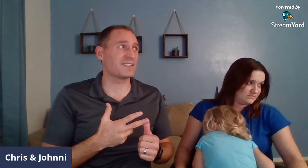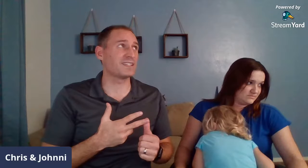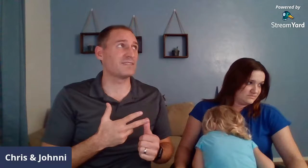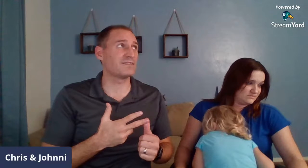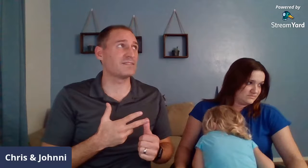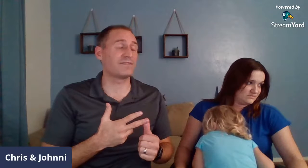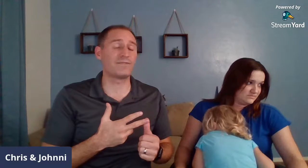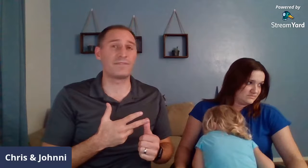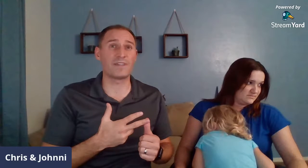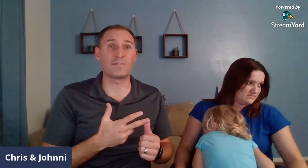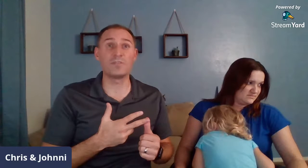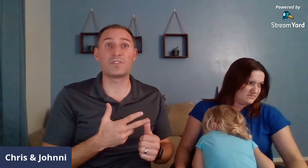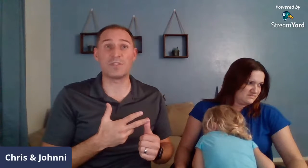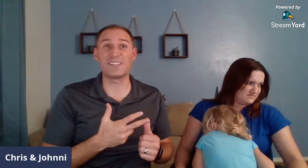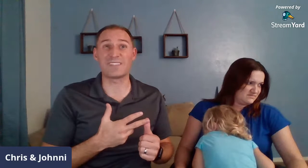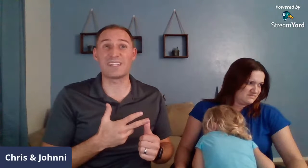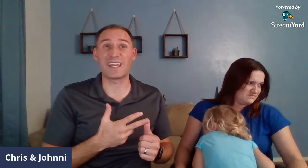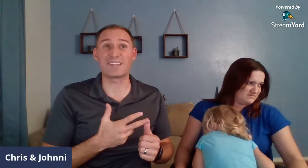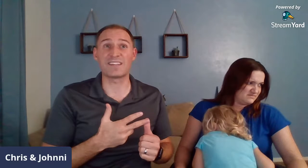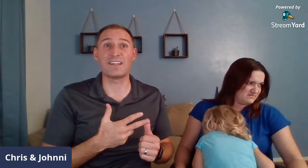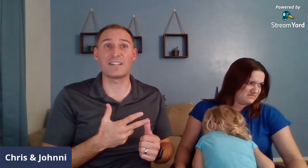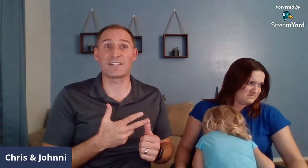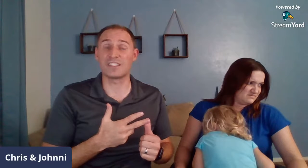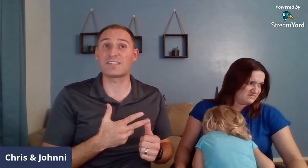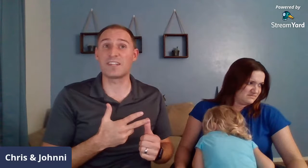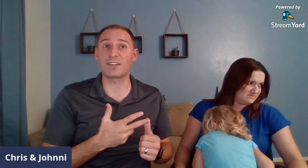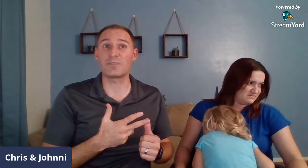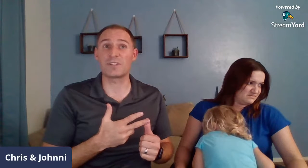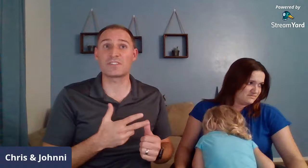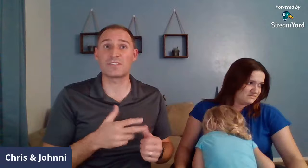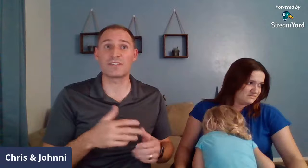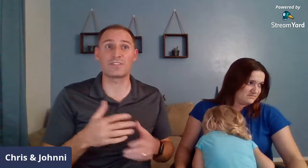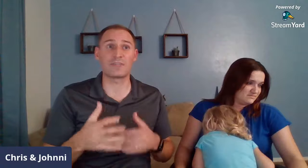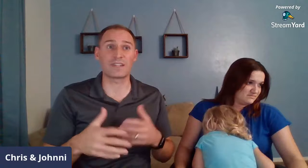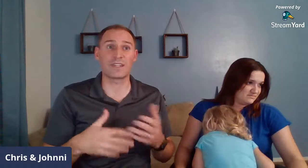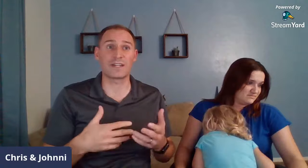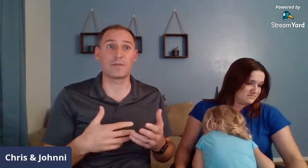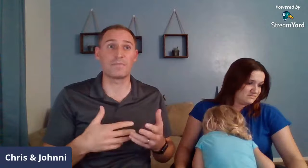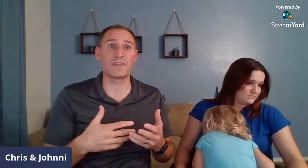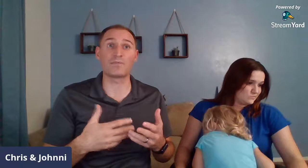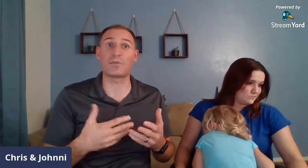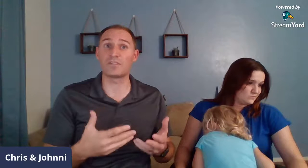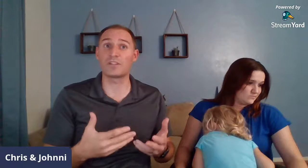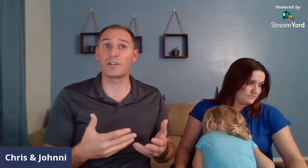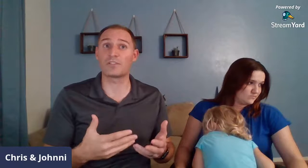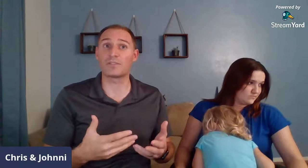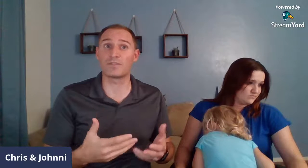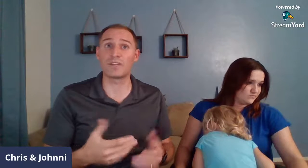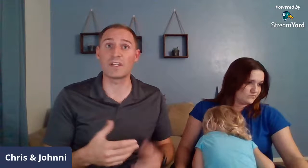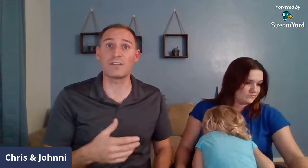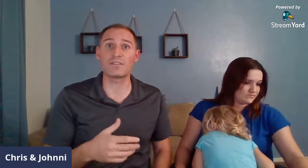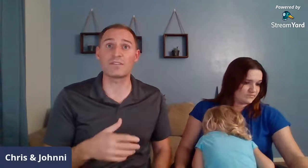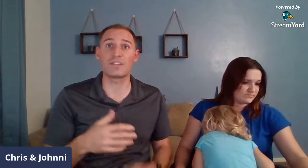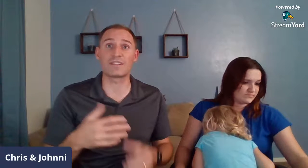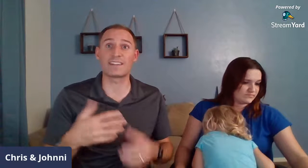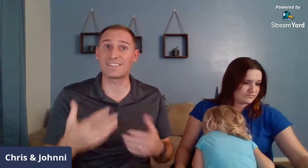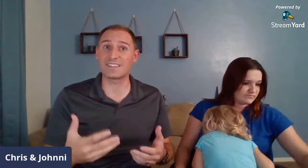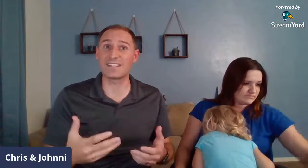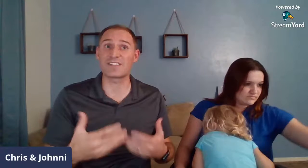a few degrees in ASL. She is hearing, but she'll do like voiceover on her own videos, so you can listen as